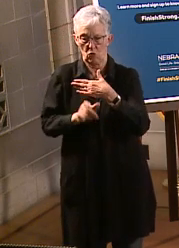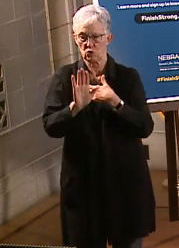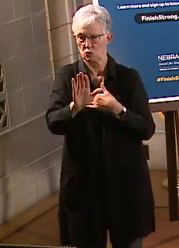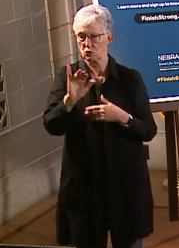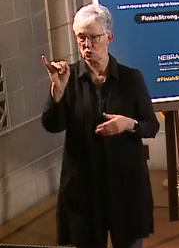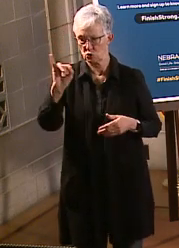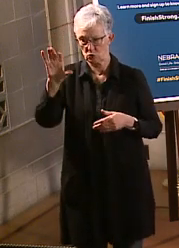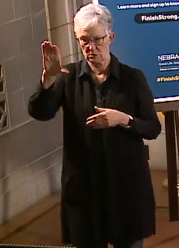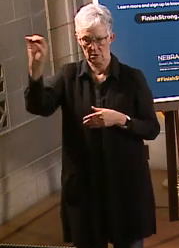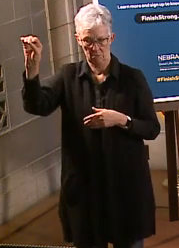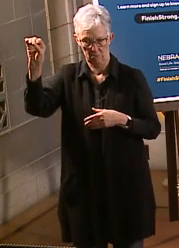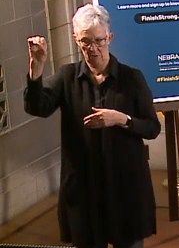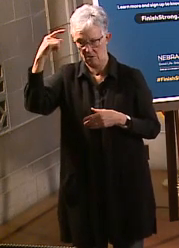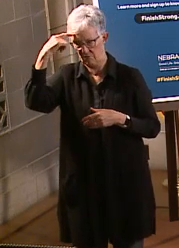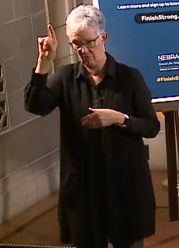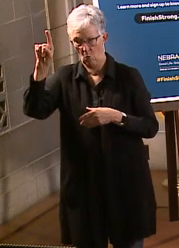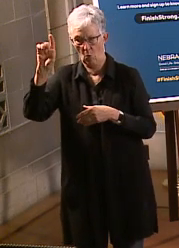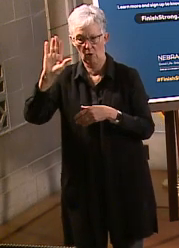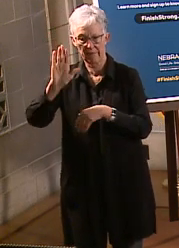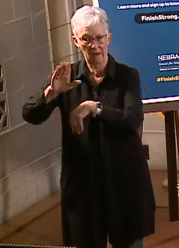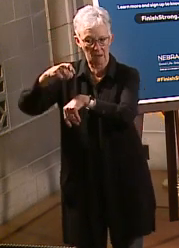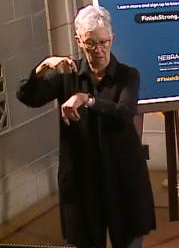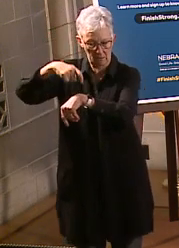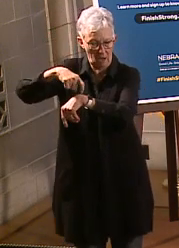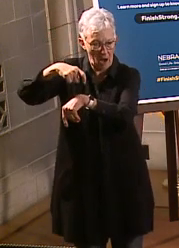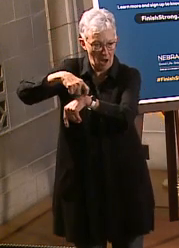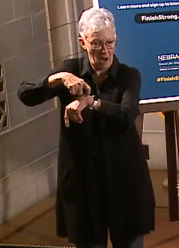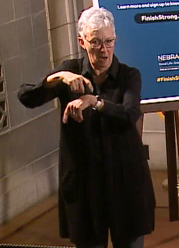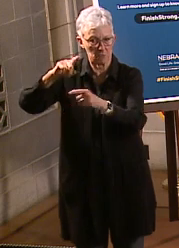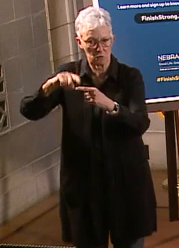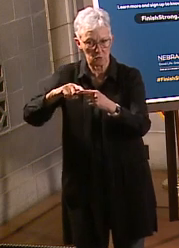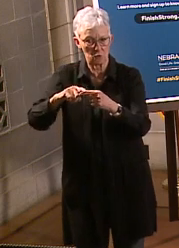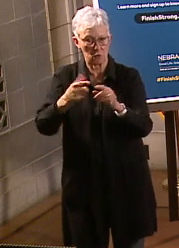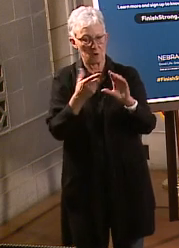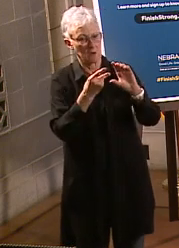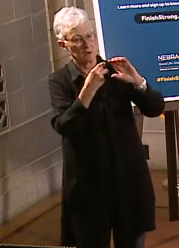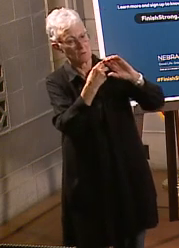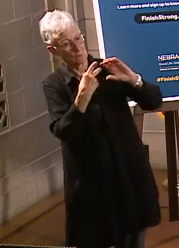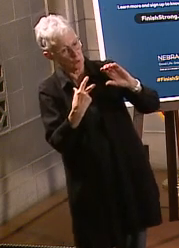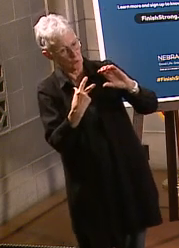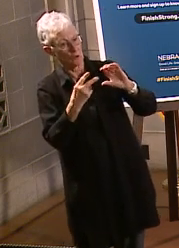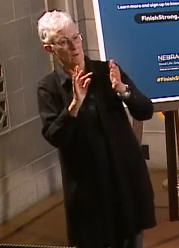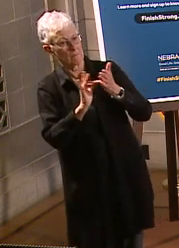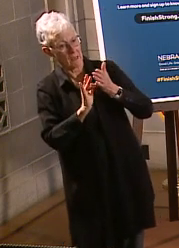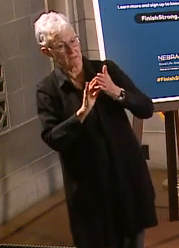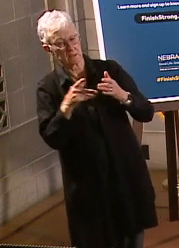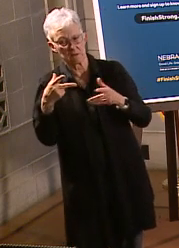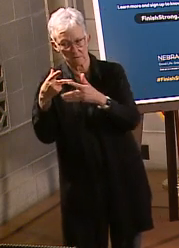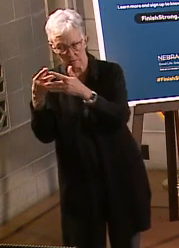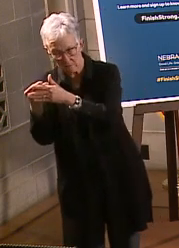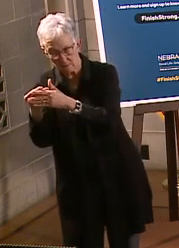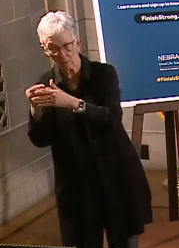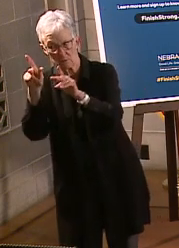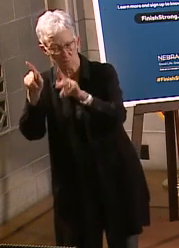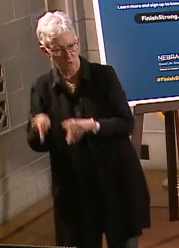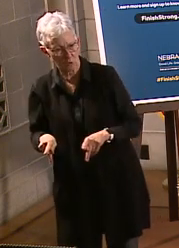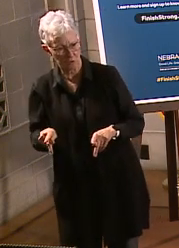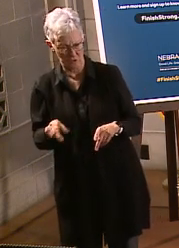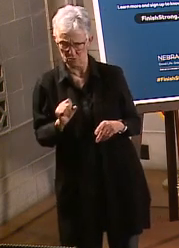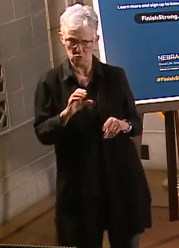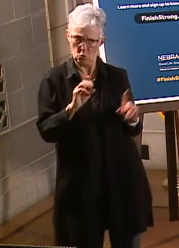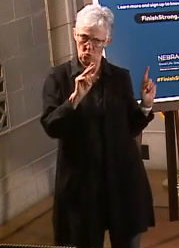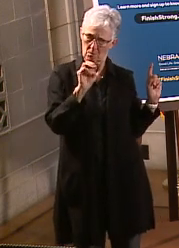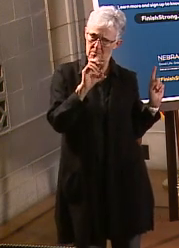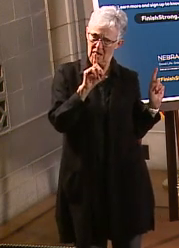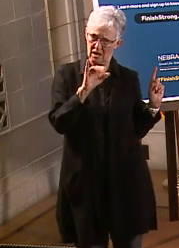not a problem, you won't be charged. So you don't have to worry about it from that standpoint. And Medicaid, of course, is covering this too out of pocket. So I'm not sure where that information is coming from because,